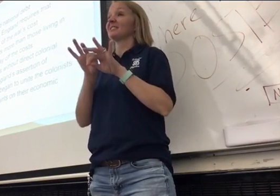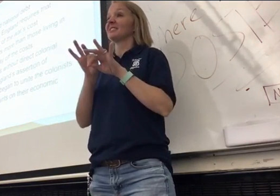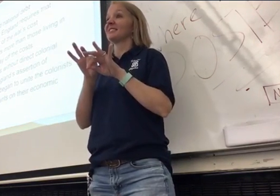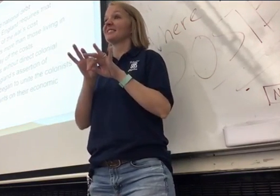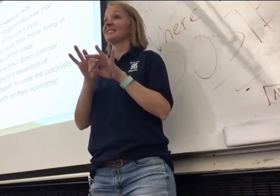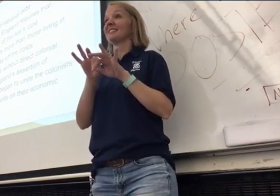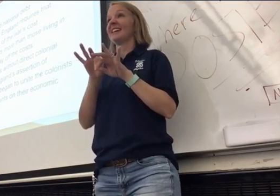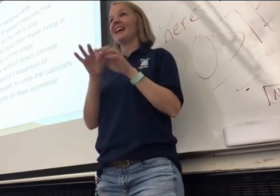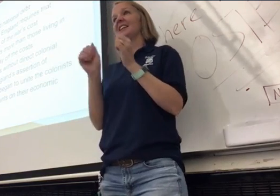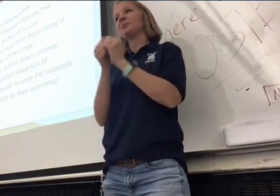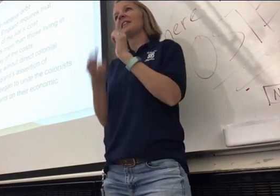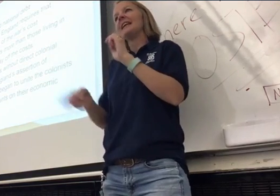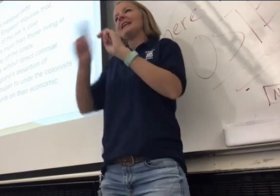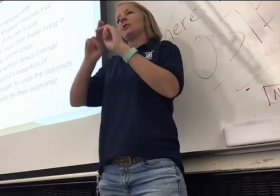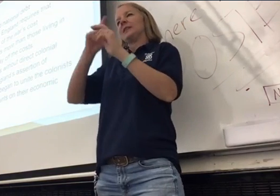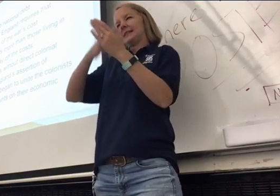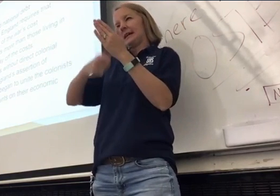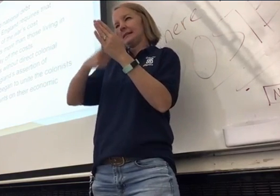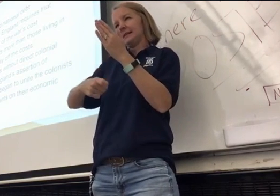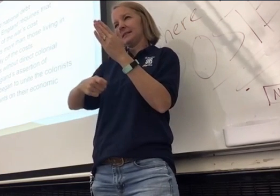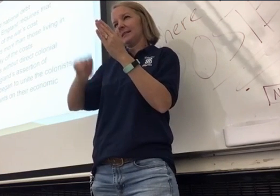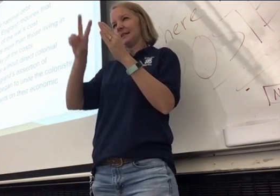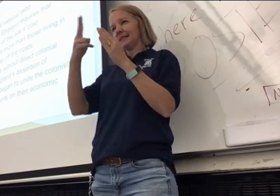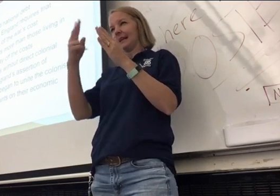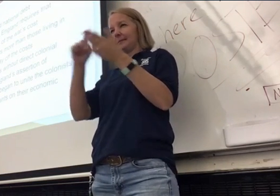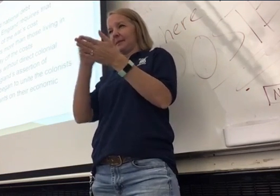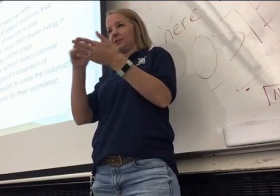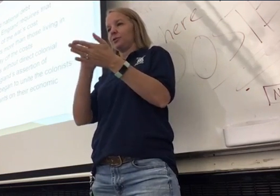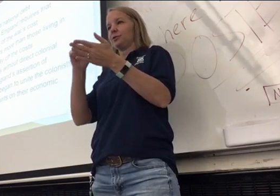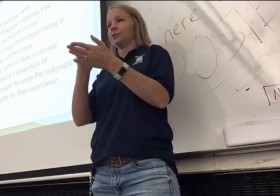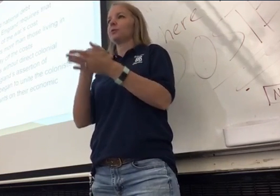is under increase in taxes on the second page.